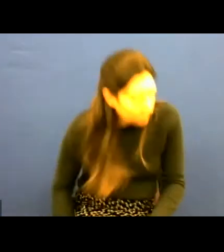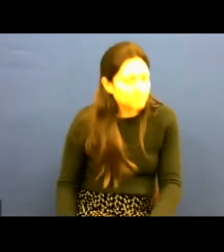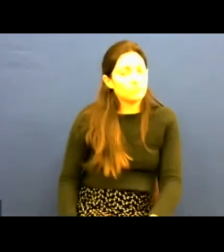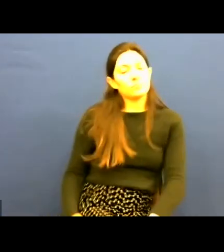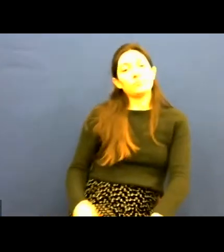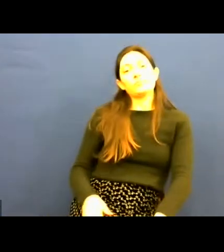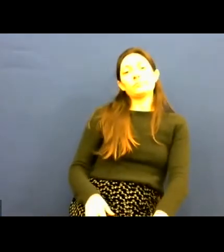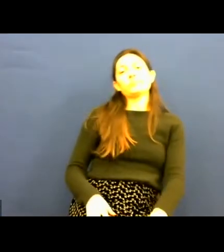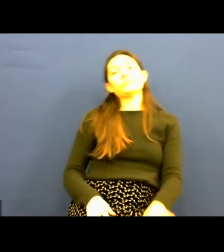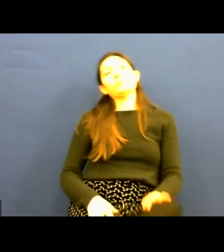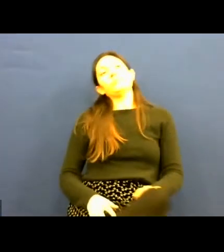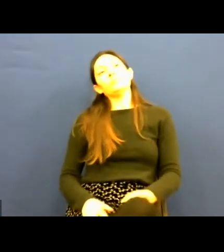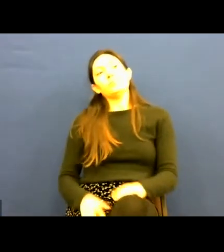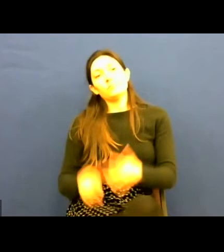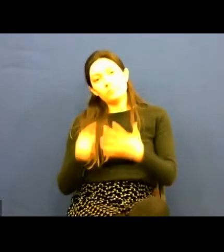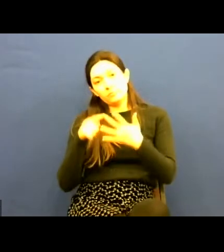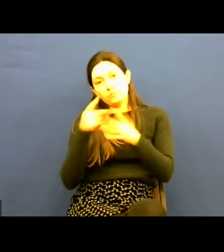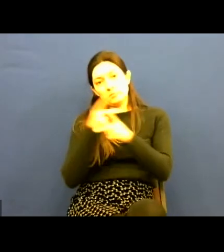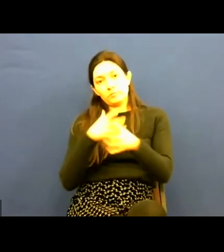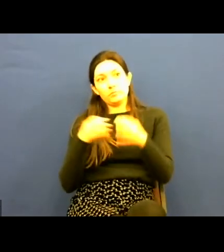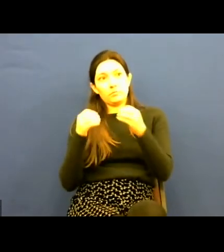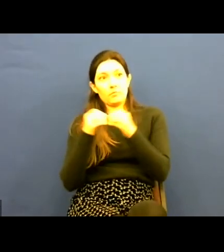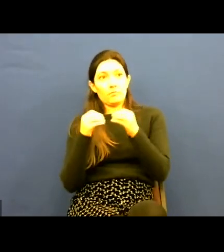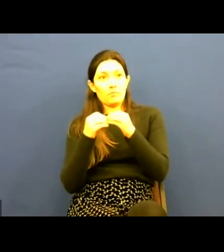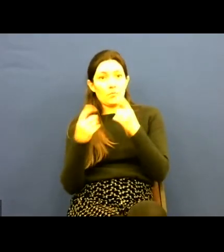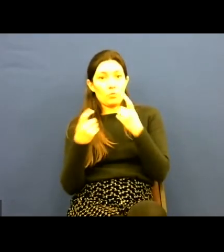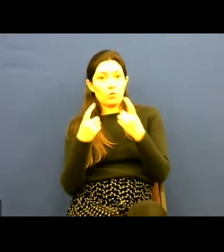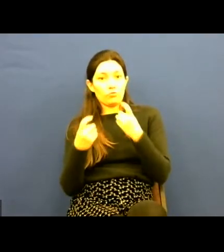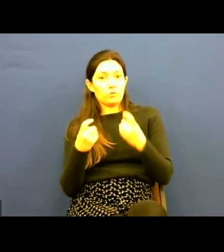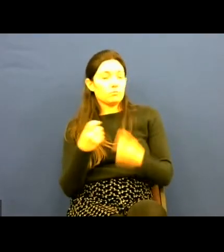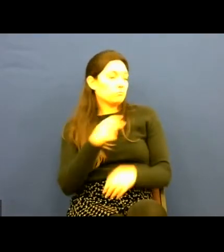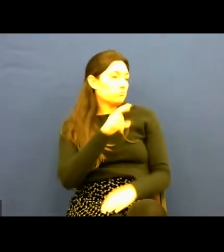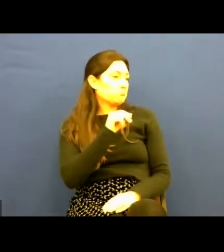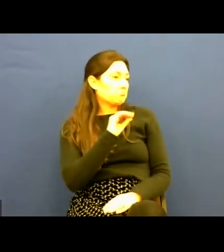Any other questions? I'll save it. Thank you. Thanks.